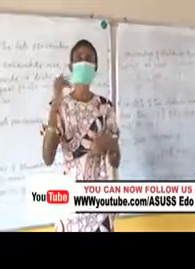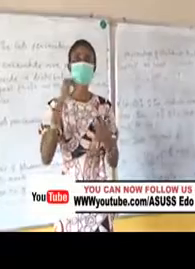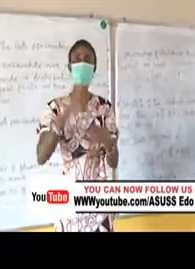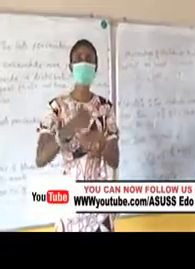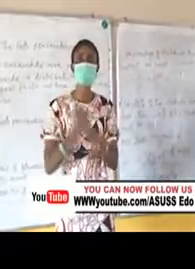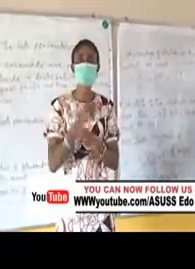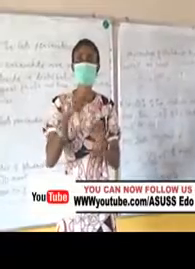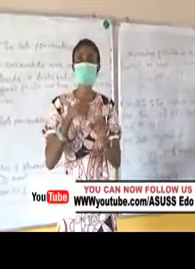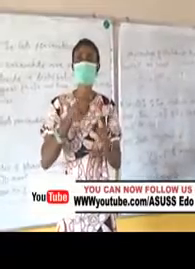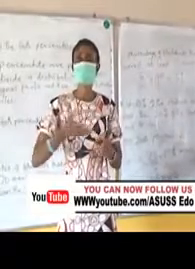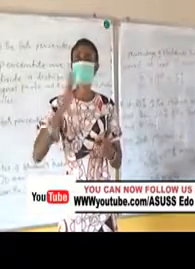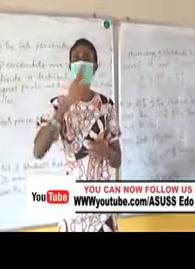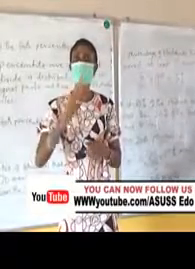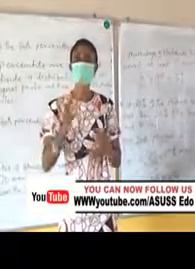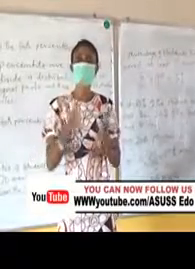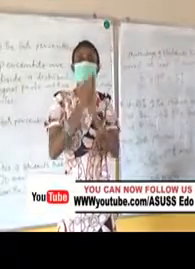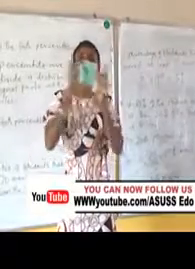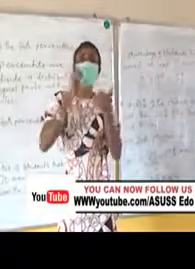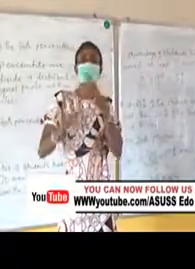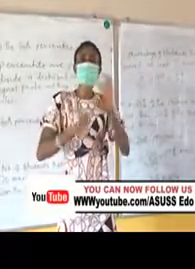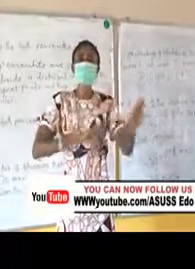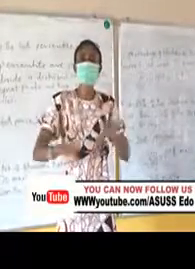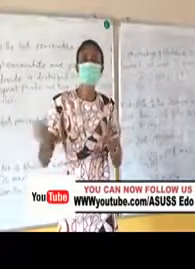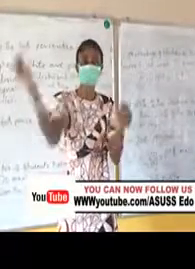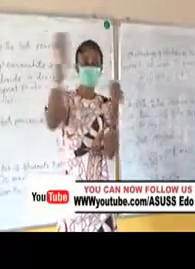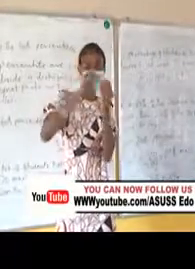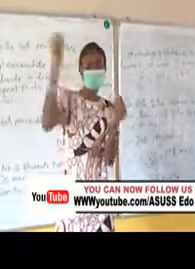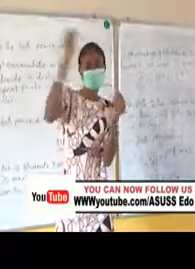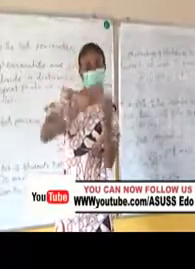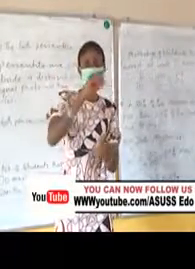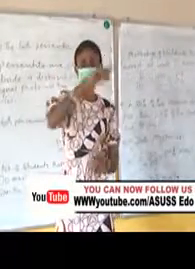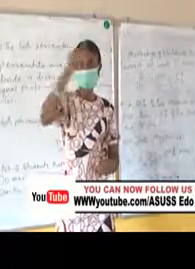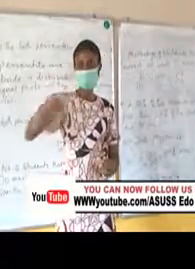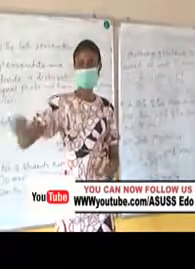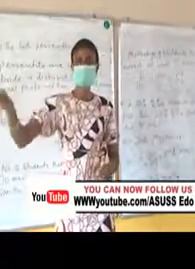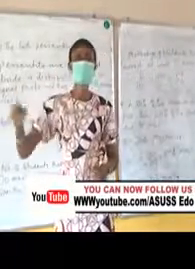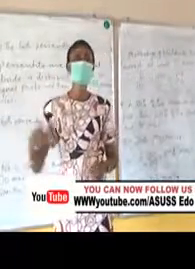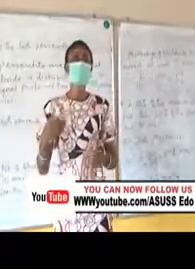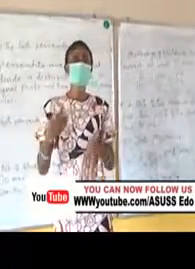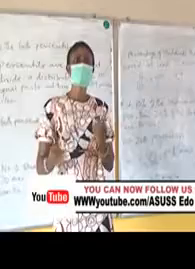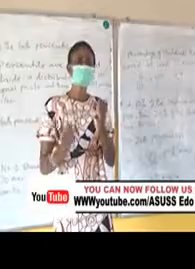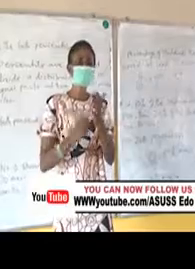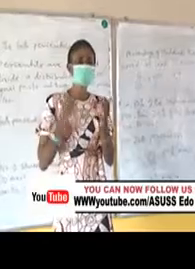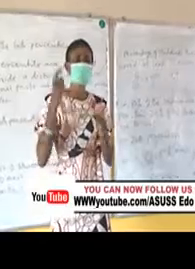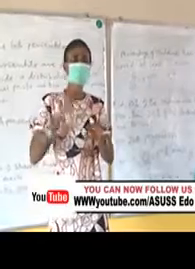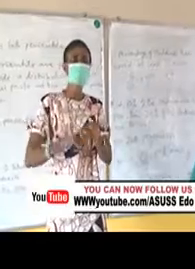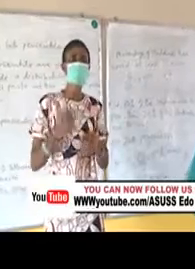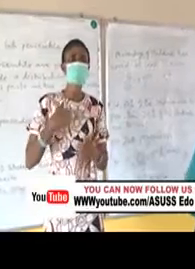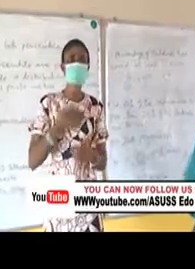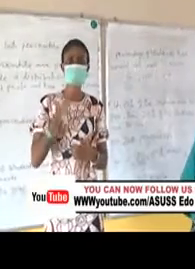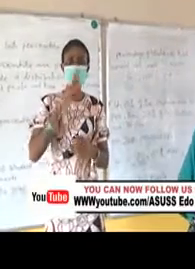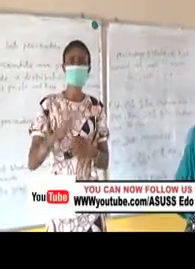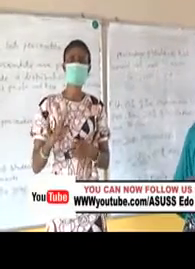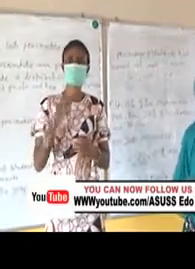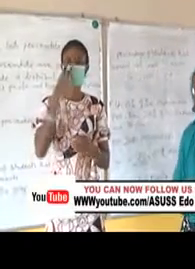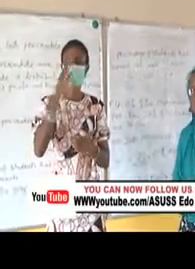asked to draw cumulative frequency curve. Oftentimes we discover that when students are